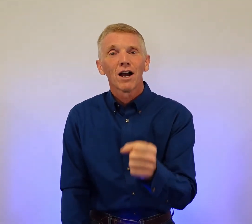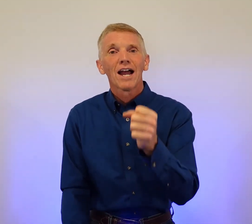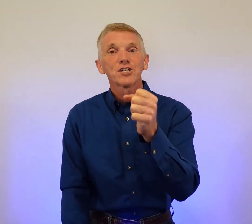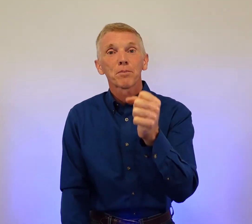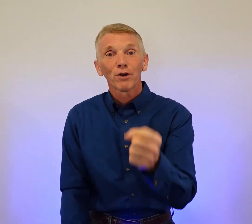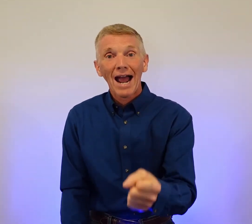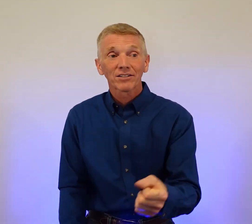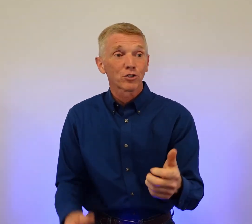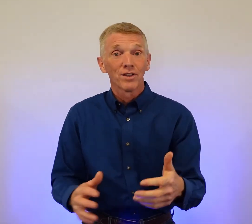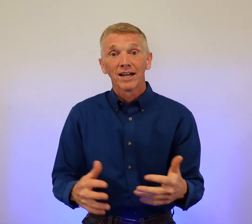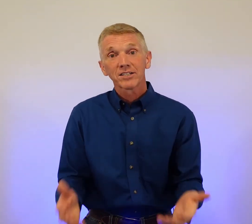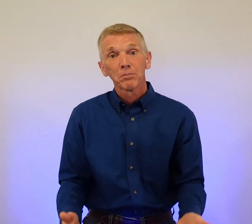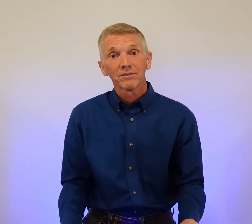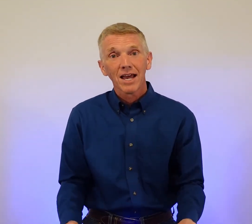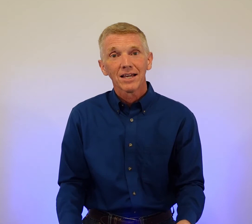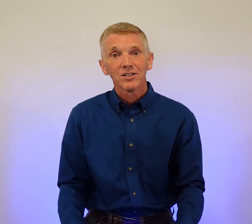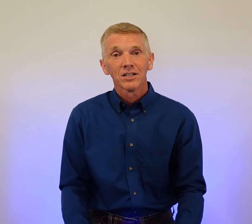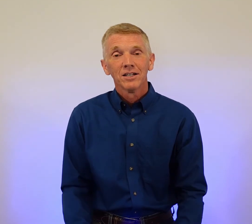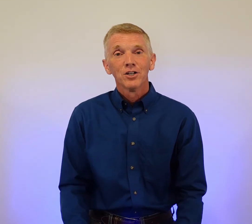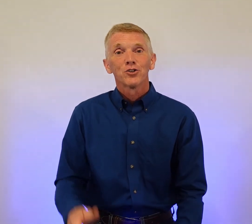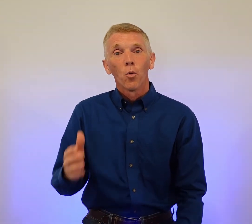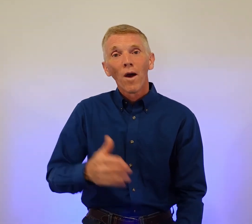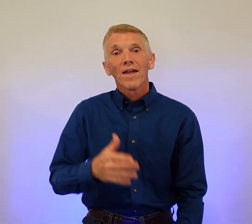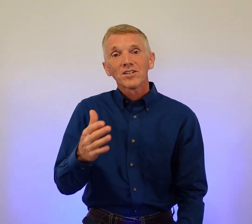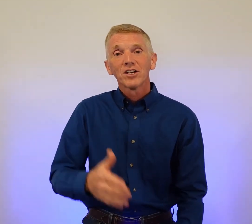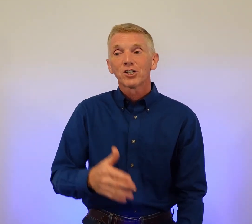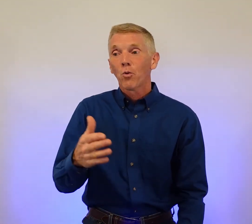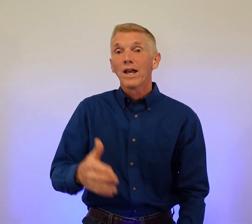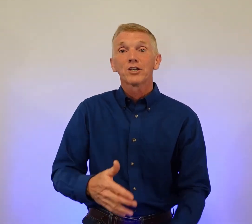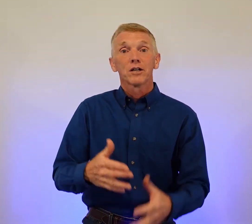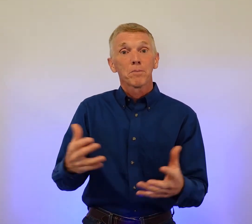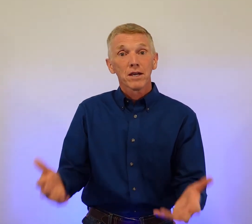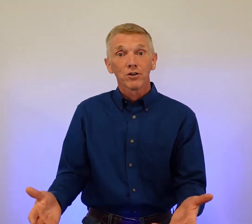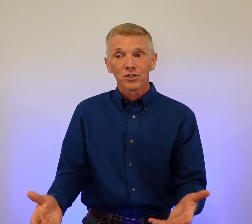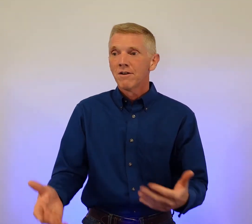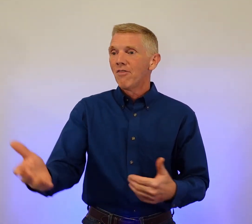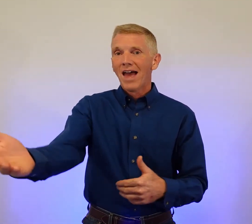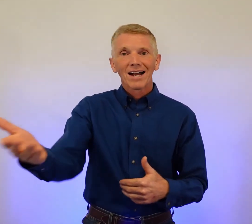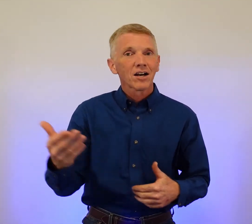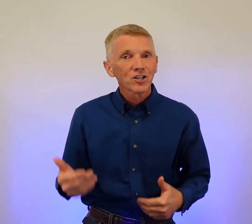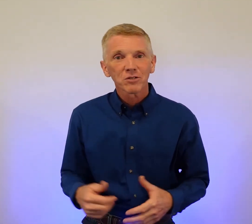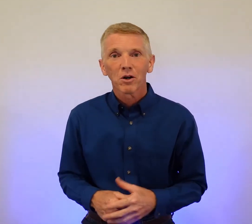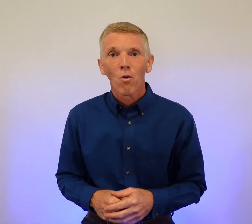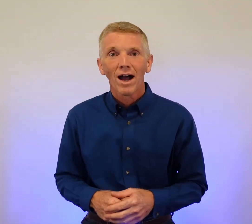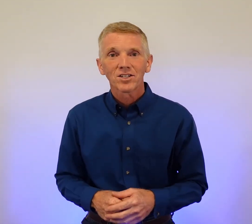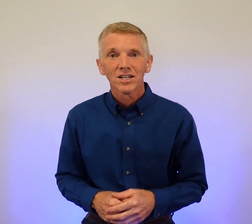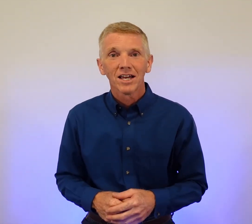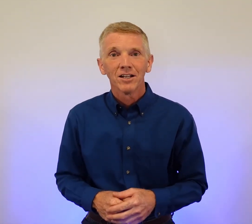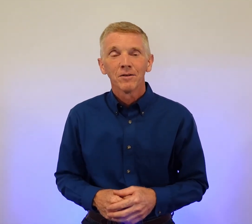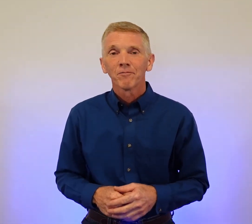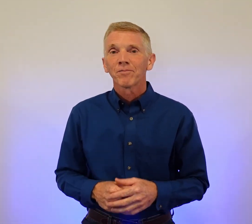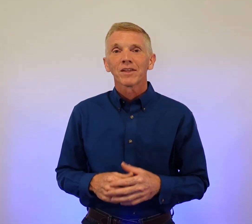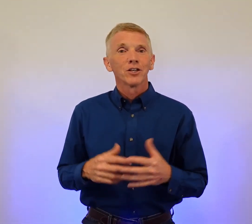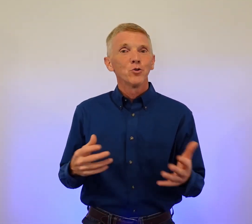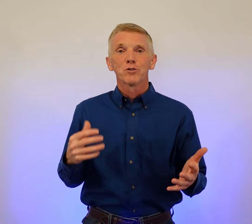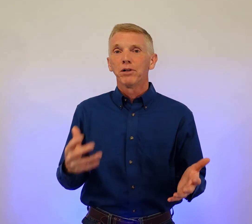eyes, practice over the next couple of days, so when that situation appears, that customer walks in, you just plug and